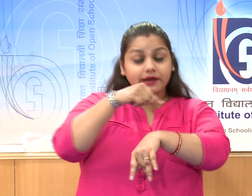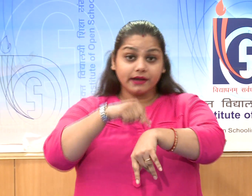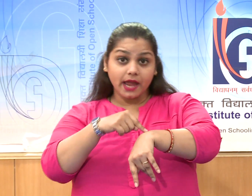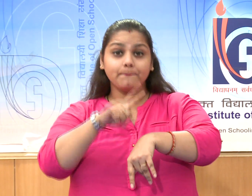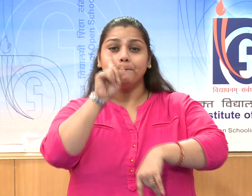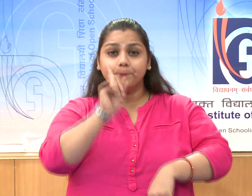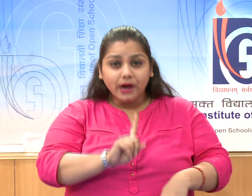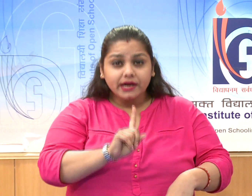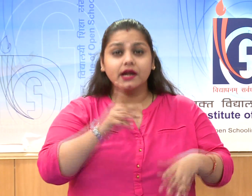an interruption.